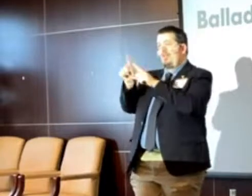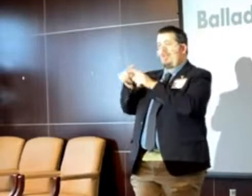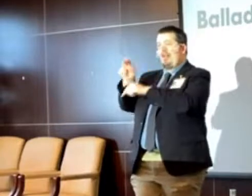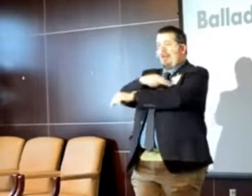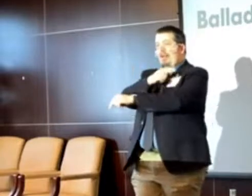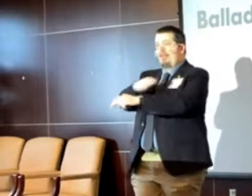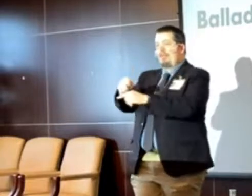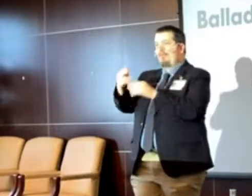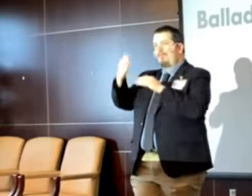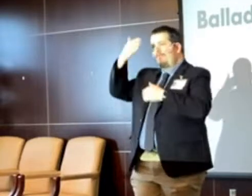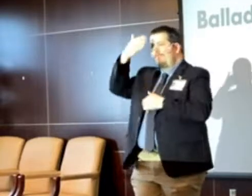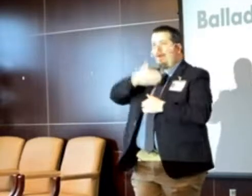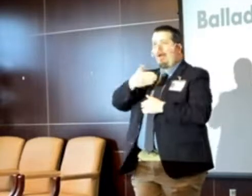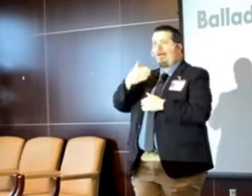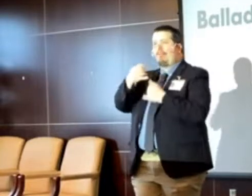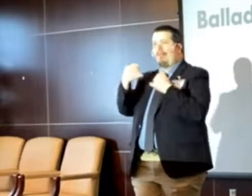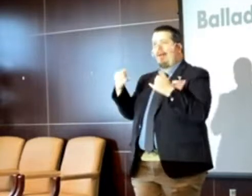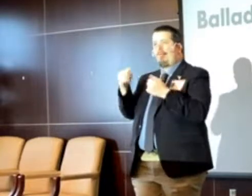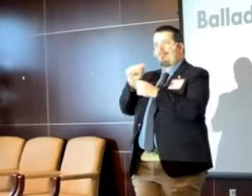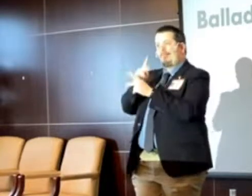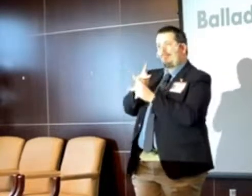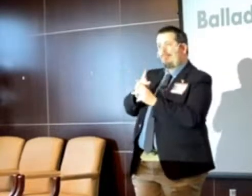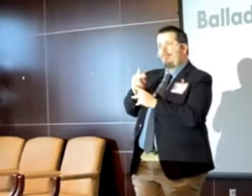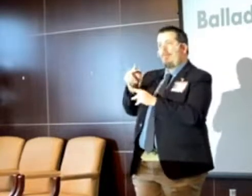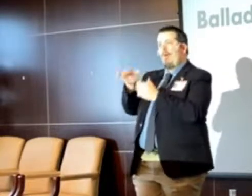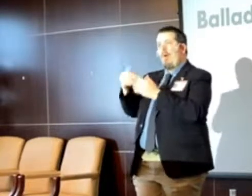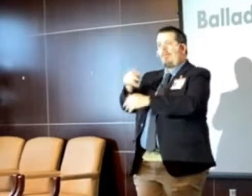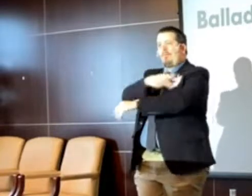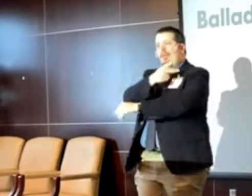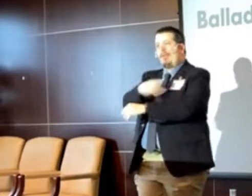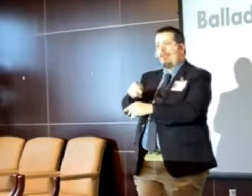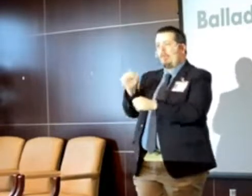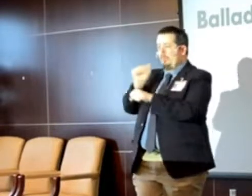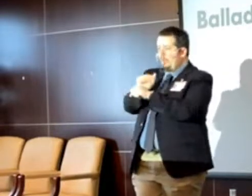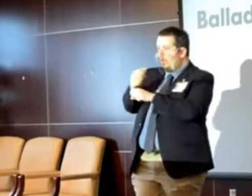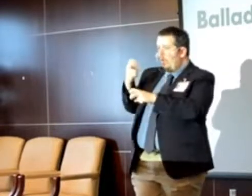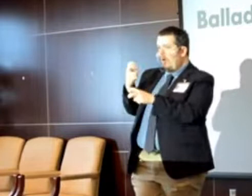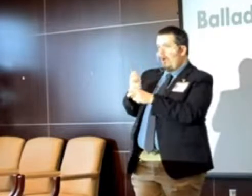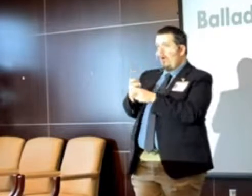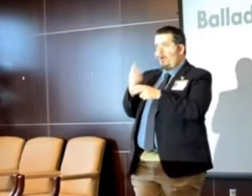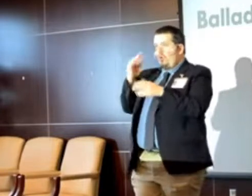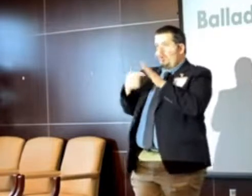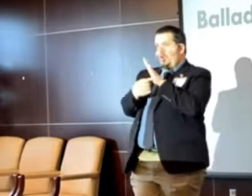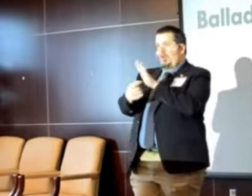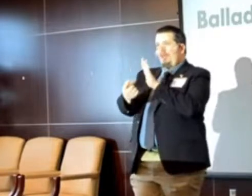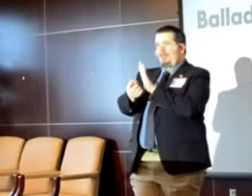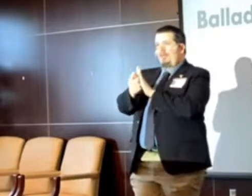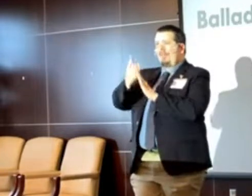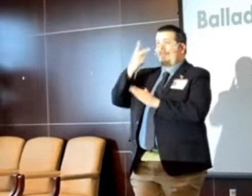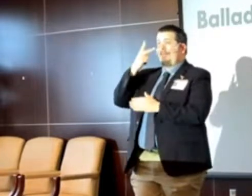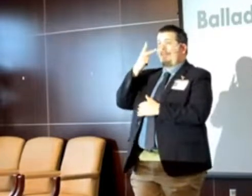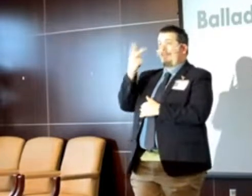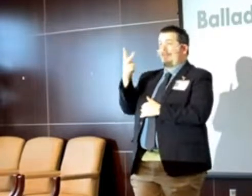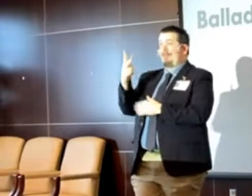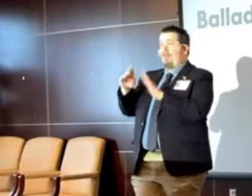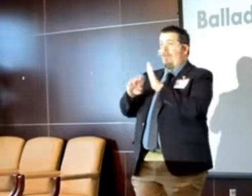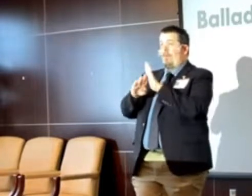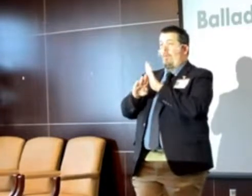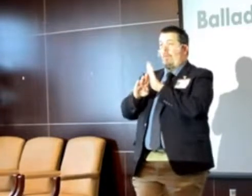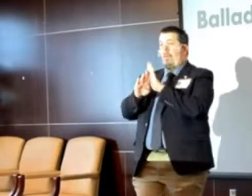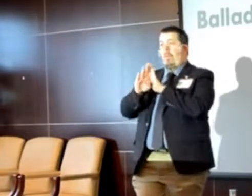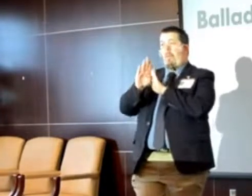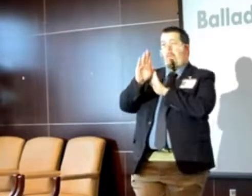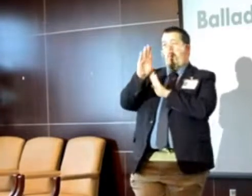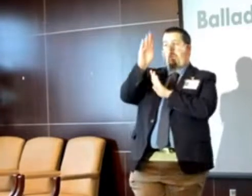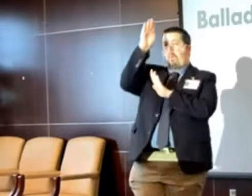care of our patients. They're working extraordinarily hard right now. And as we'll show in just a moment, we're seeing a very steep increase in